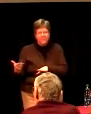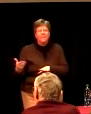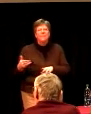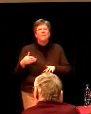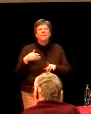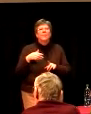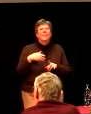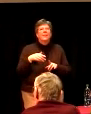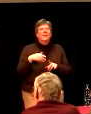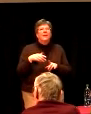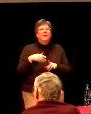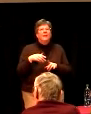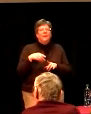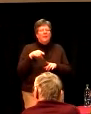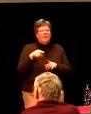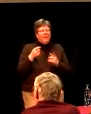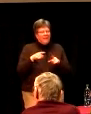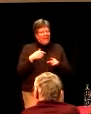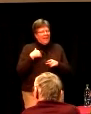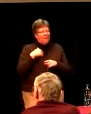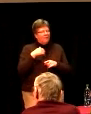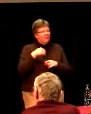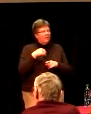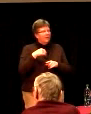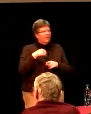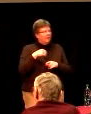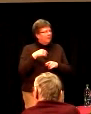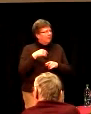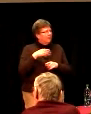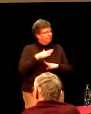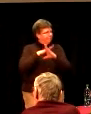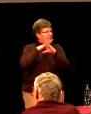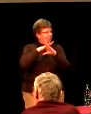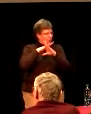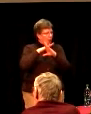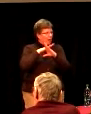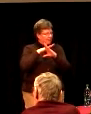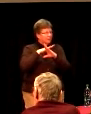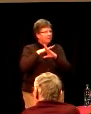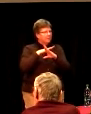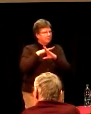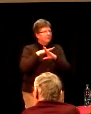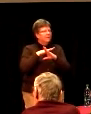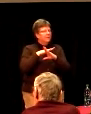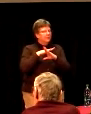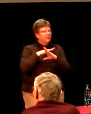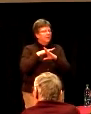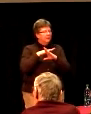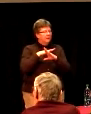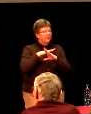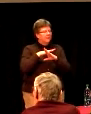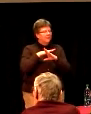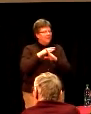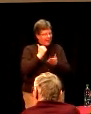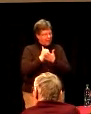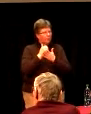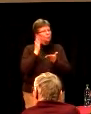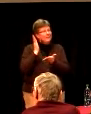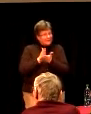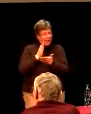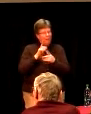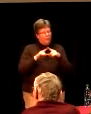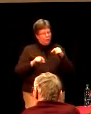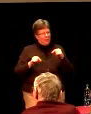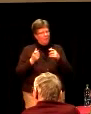There was a press embargo as soon as these started hitting, and it is credited with stopping the Japanese from sending